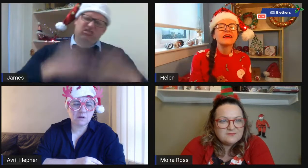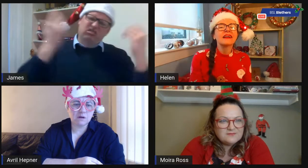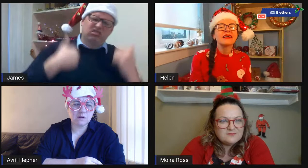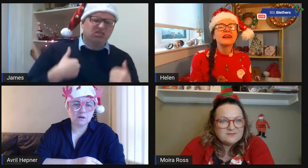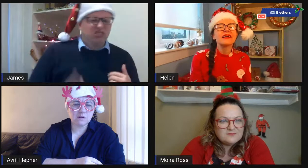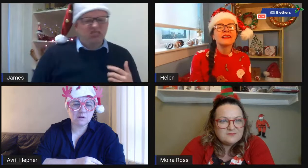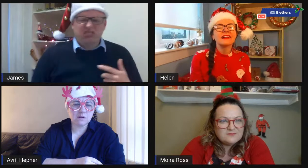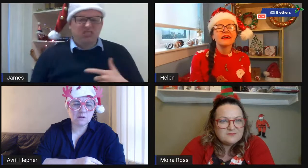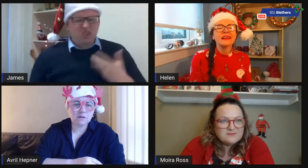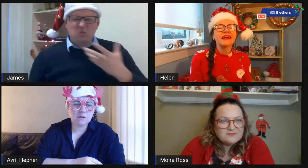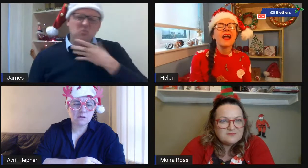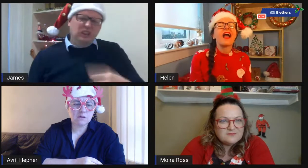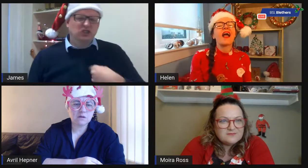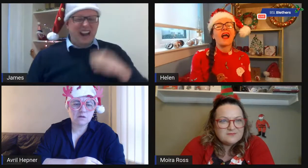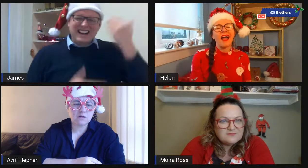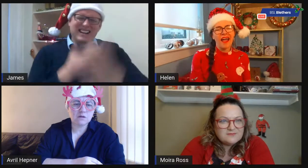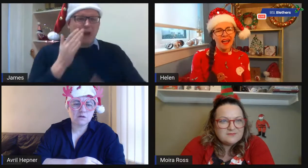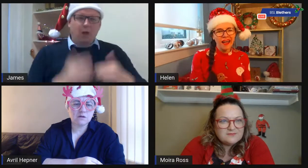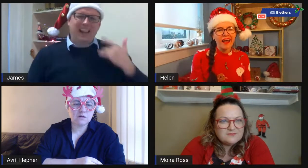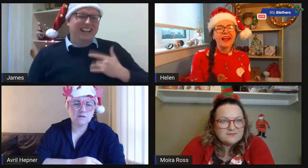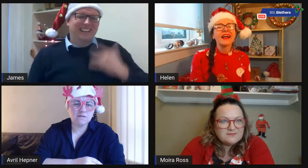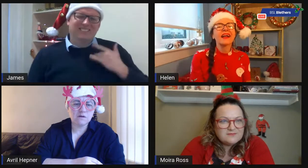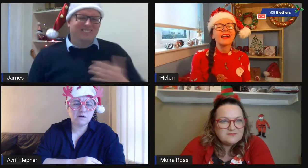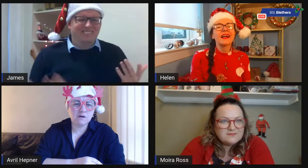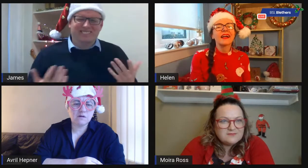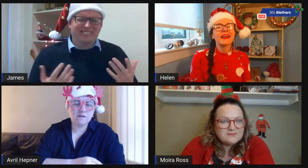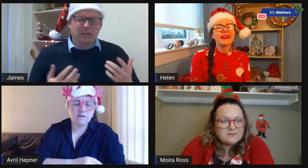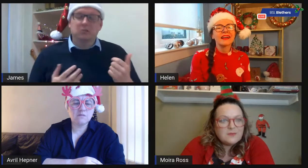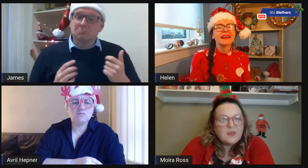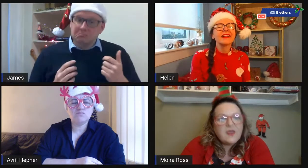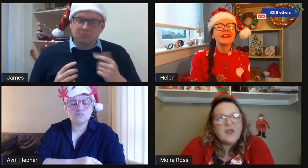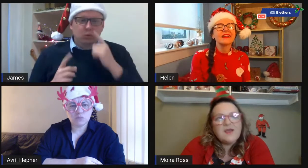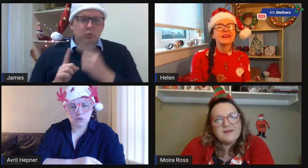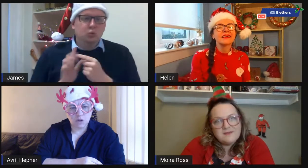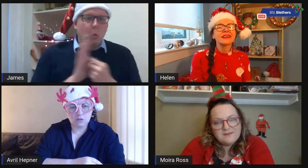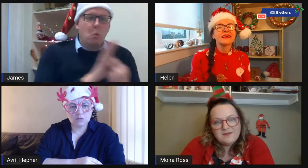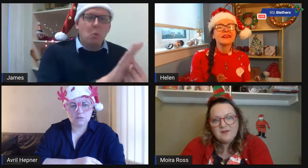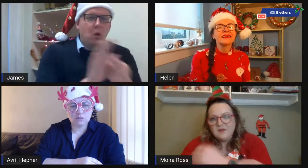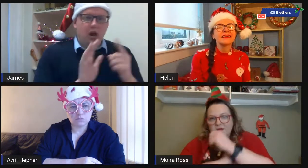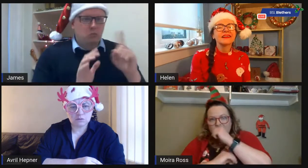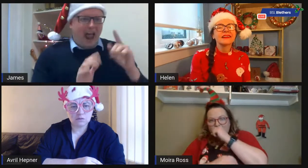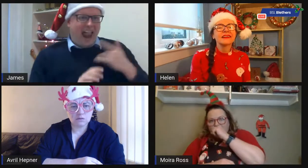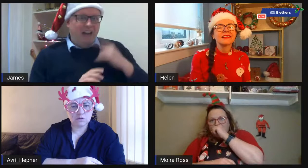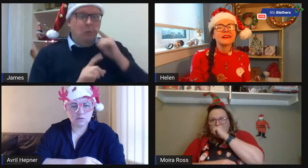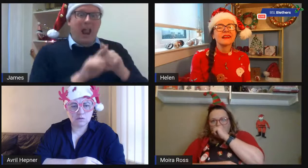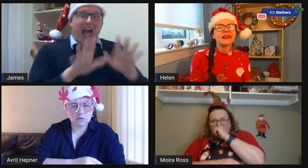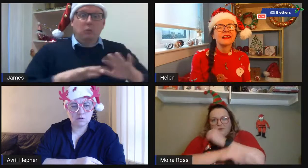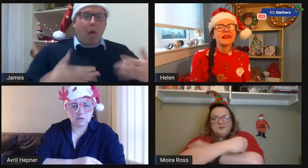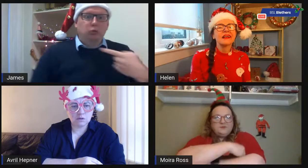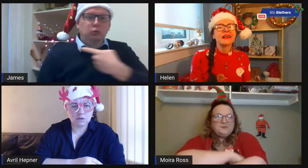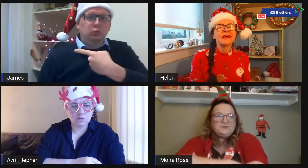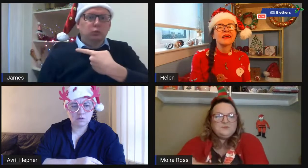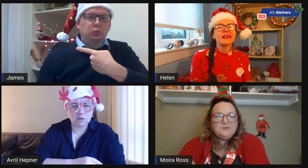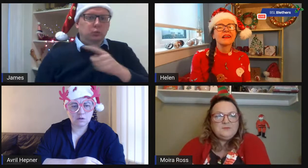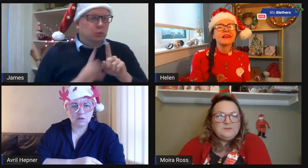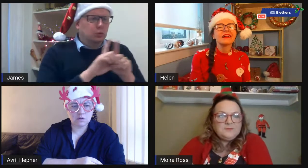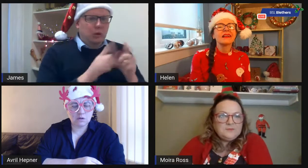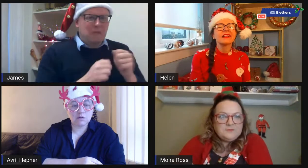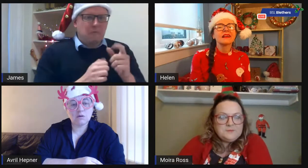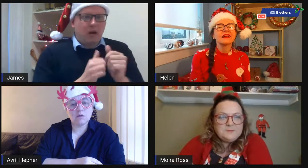work. And then an angel came to him and he said, I wish I'd never been alive. So the angel took him at his word and said, I'll show you